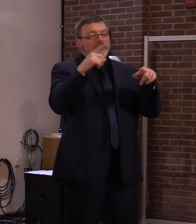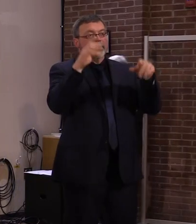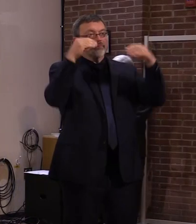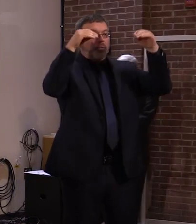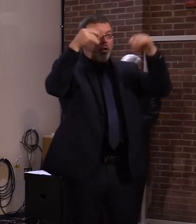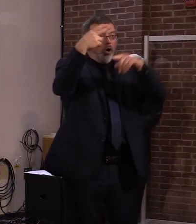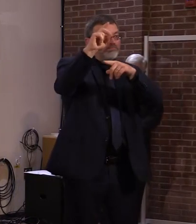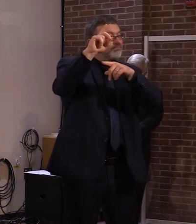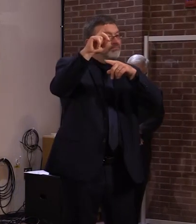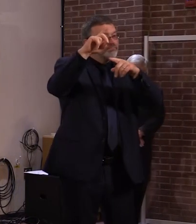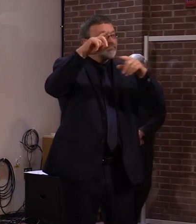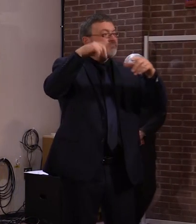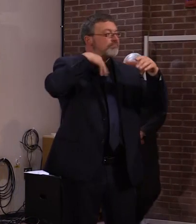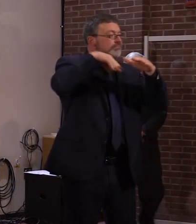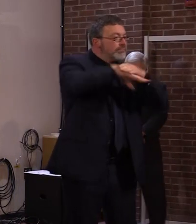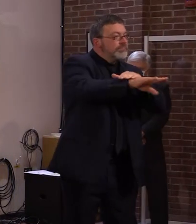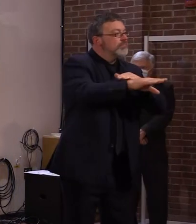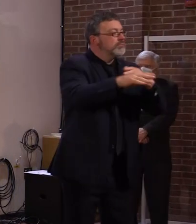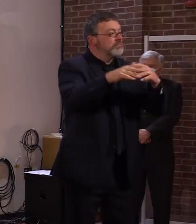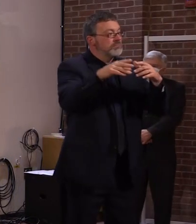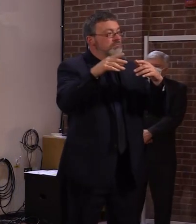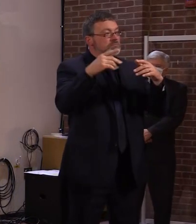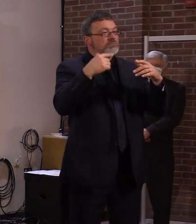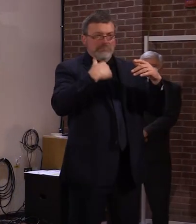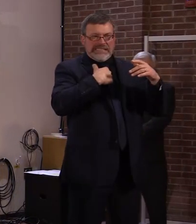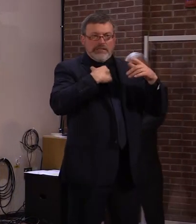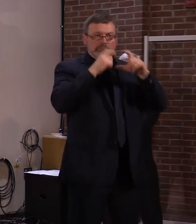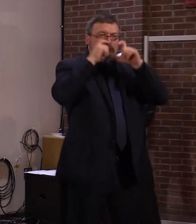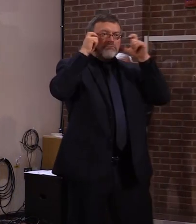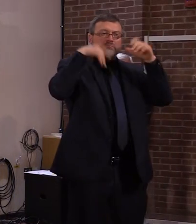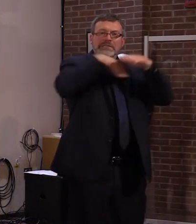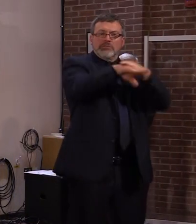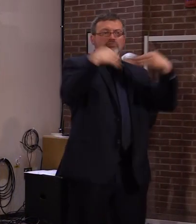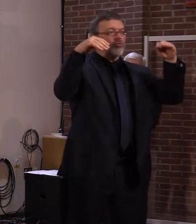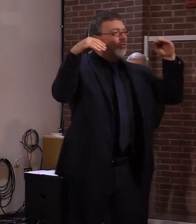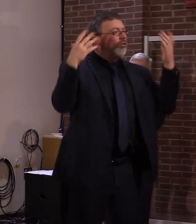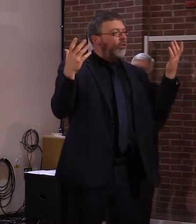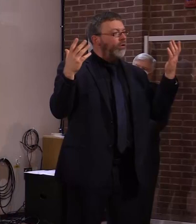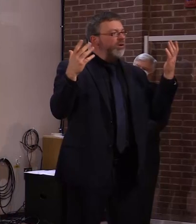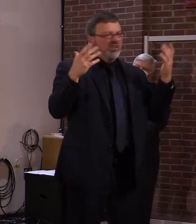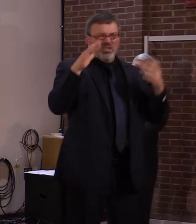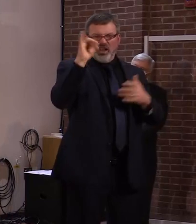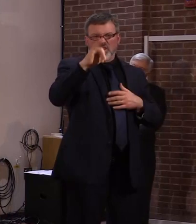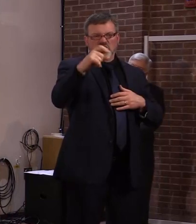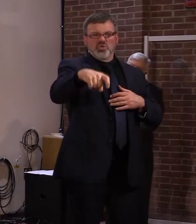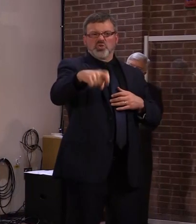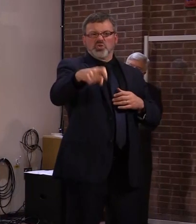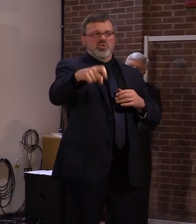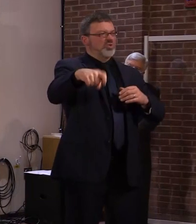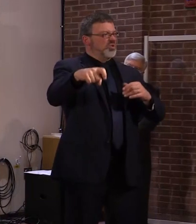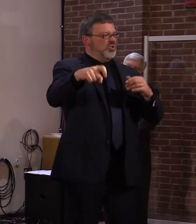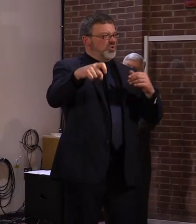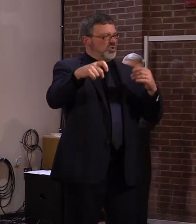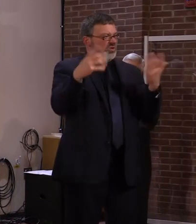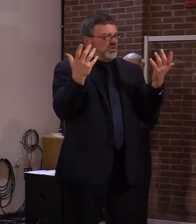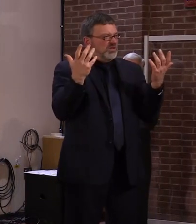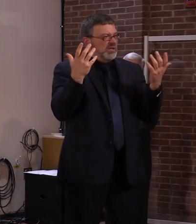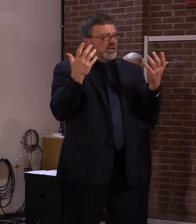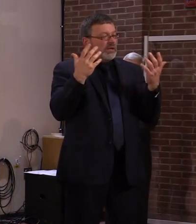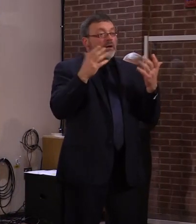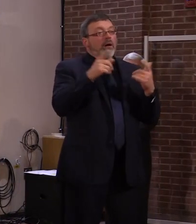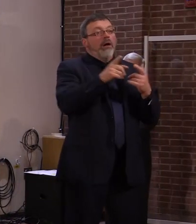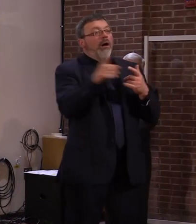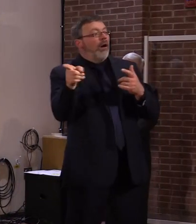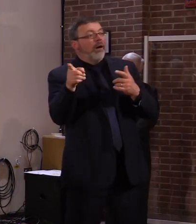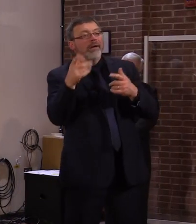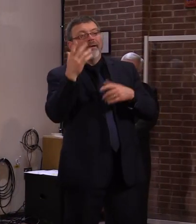there for a period of time, I put my mask on. I think it's a good idea. If I'm going into a convenience store, I'm